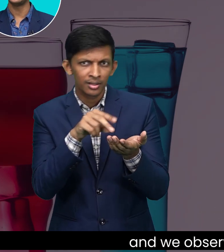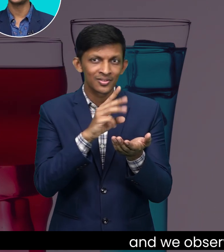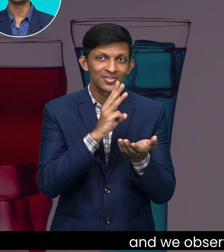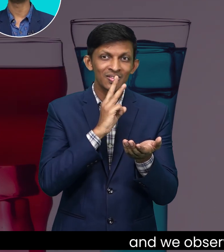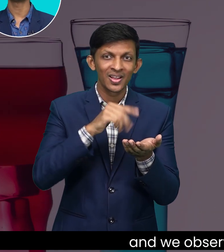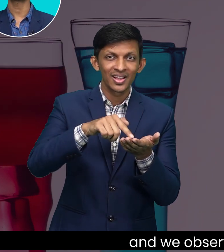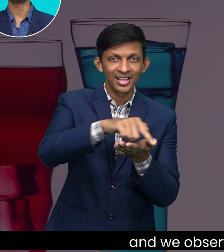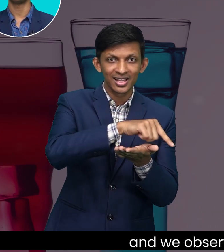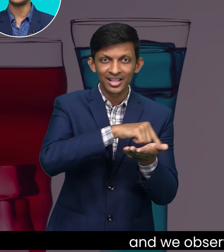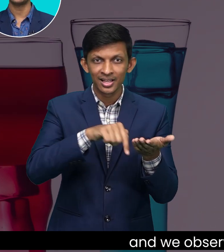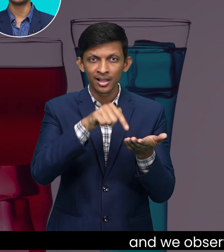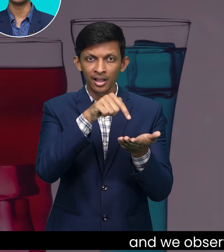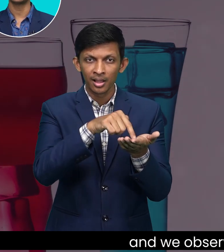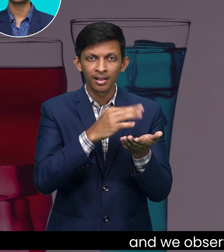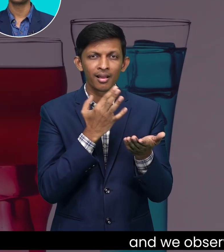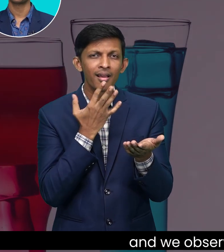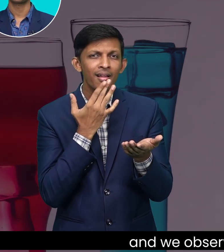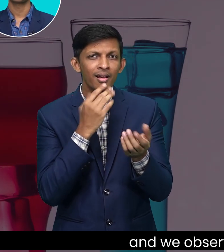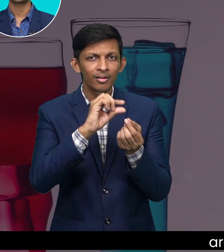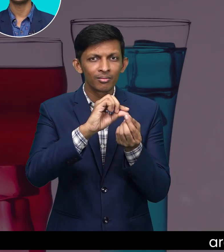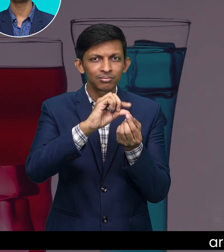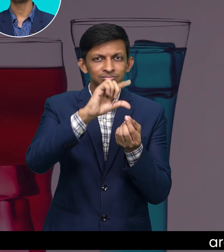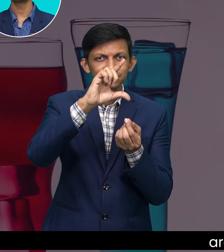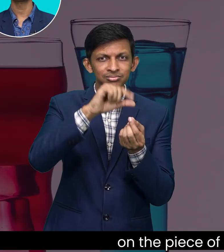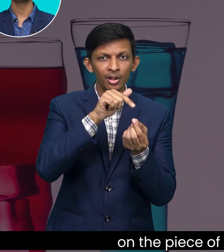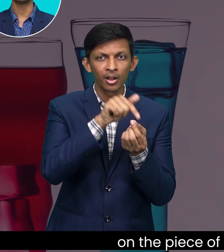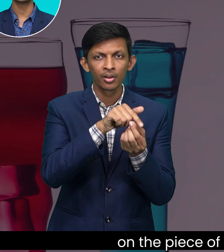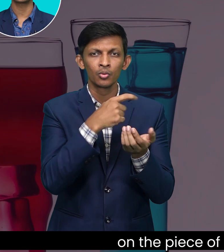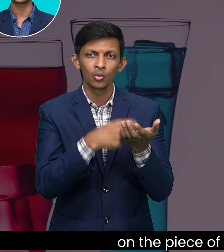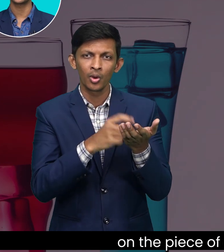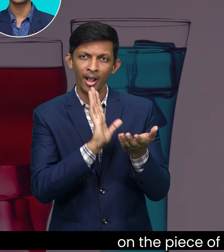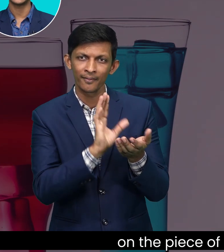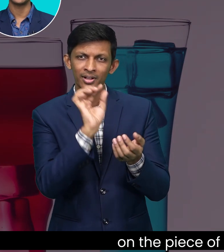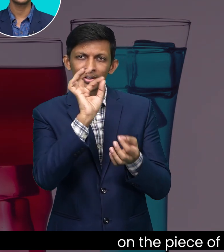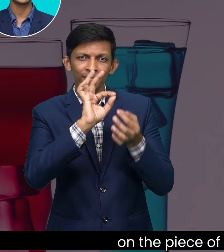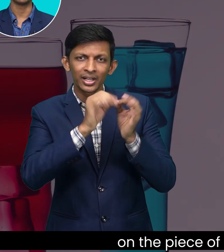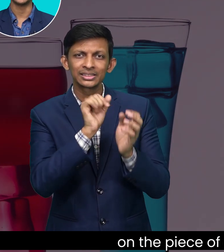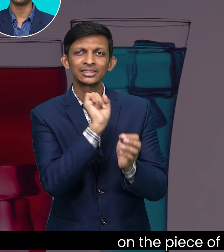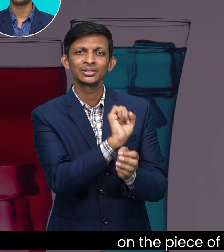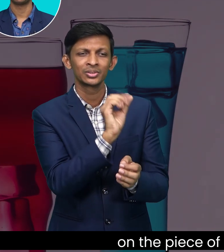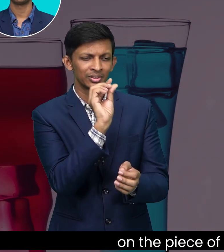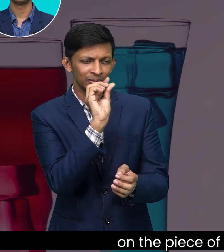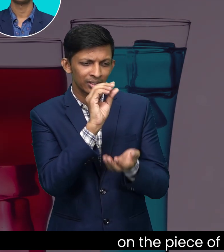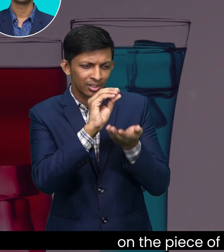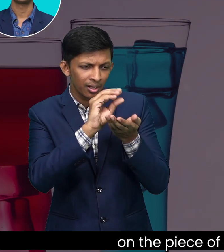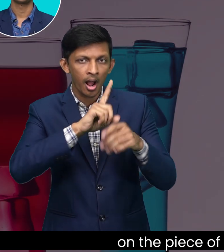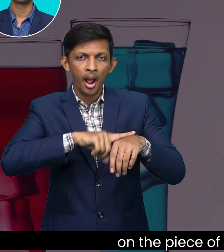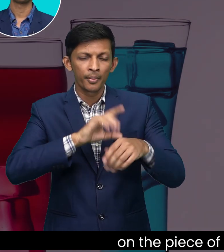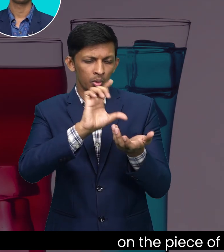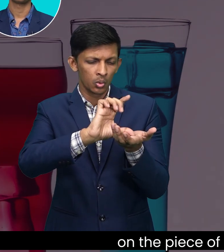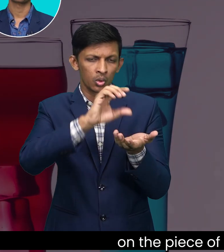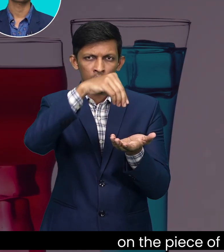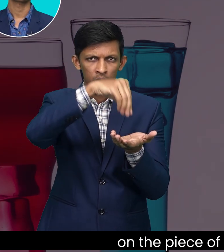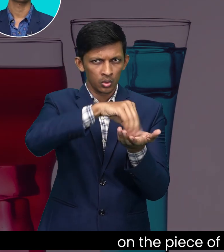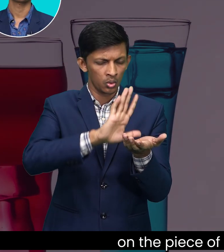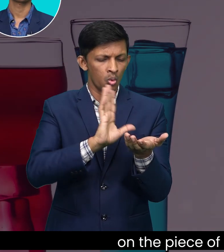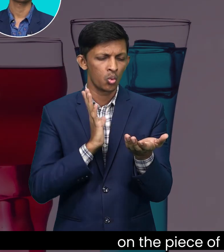and we observe the color patterns are formed on the piece of chalk after some time.